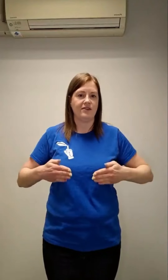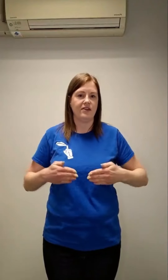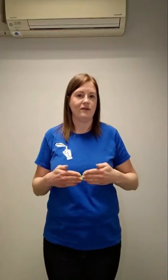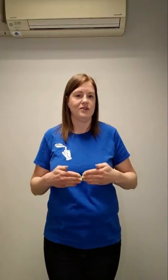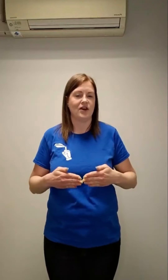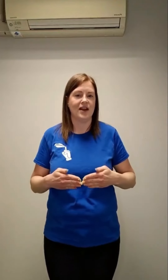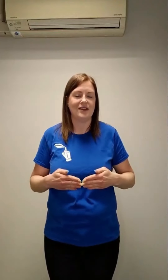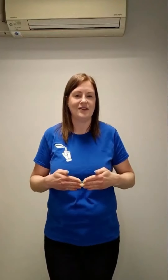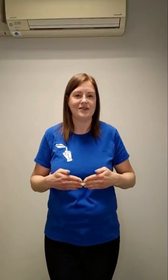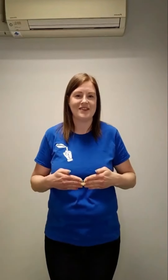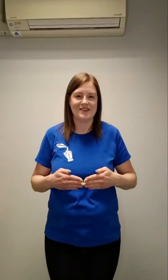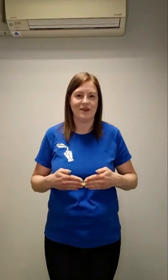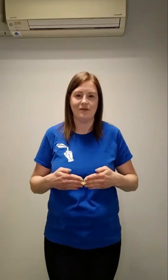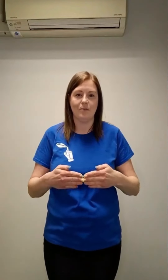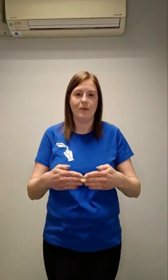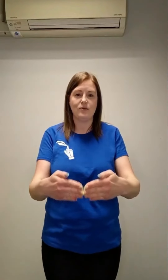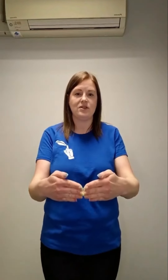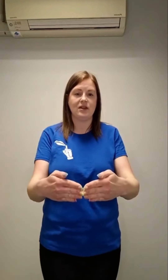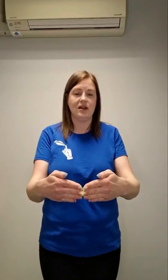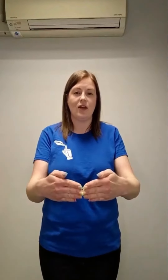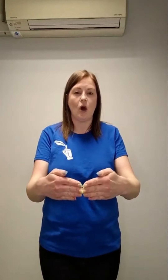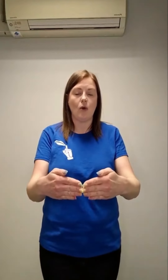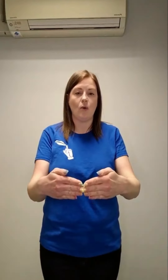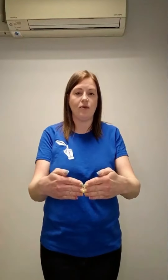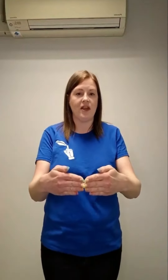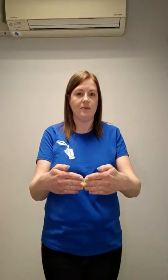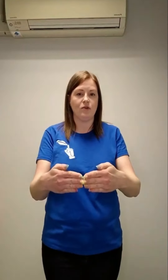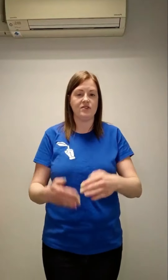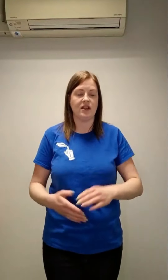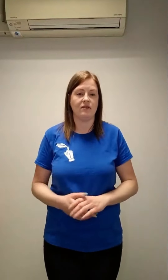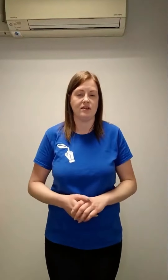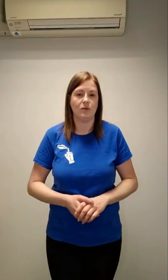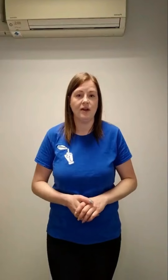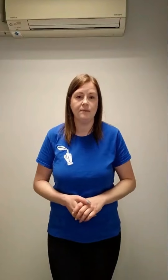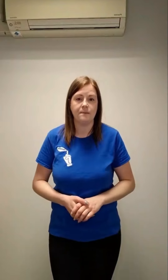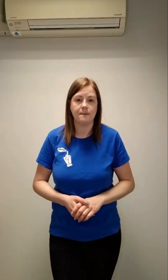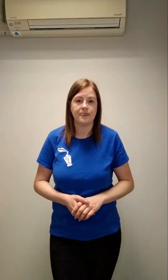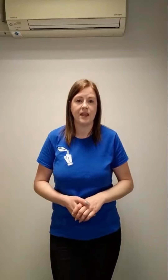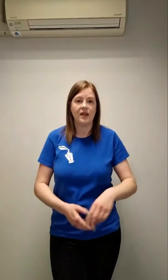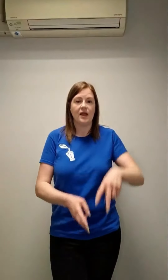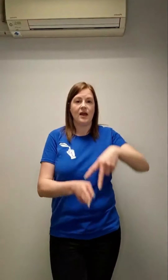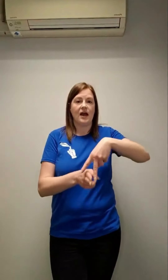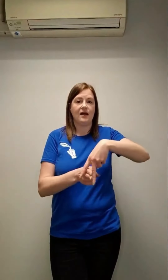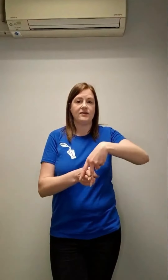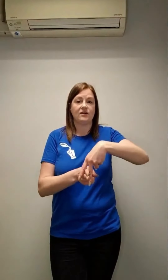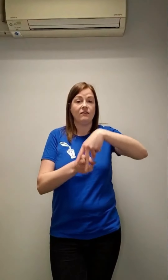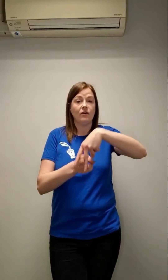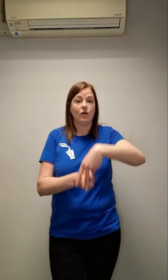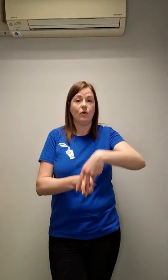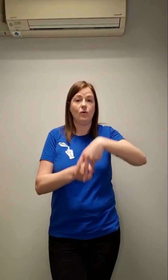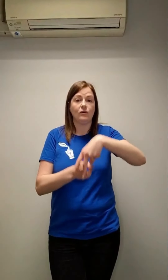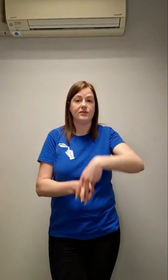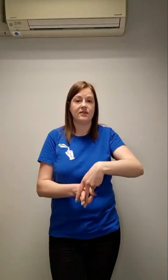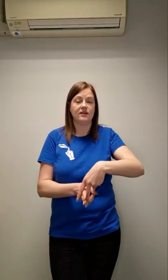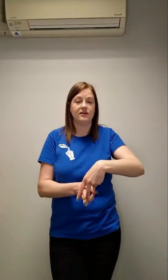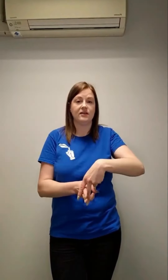they're on a diagonal. So the sign for boat, the whole thing moves together as one. And the sign for horse,